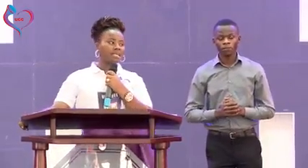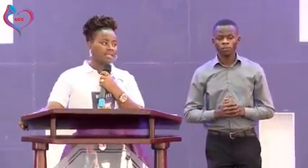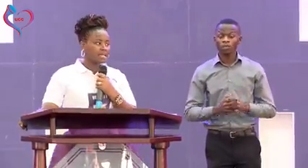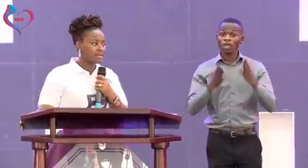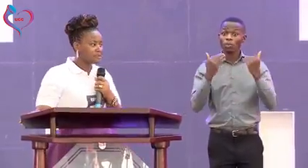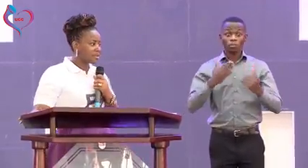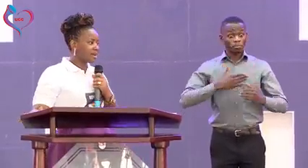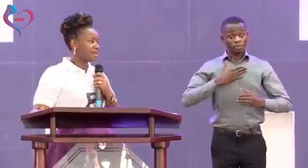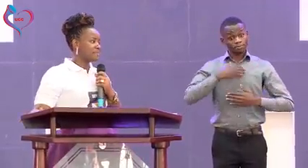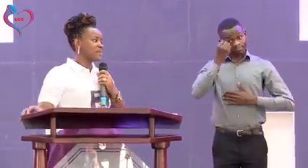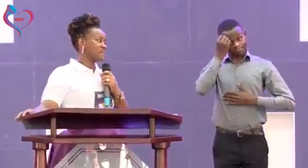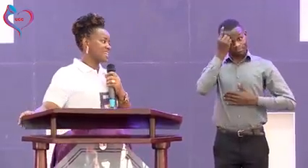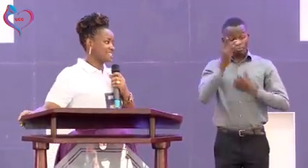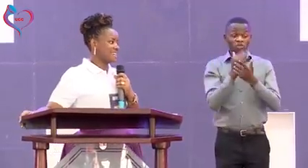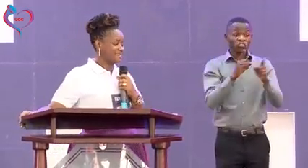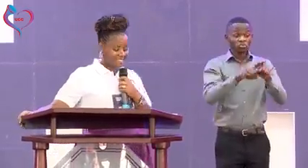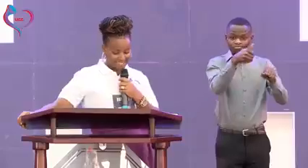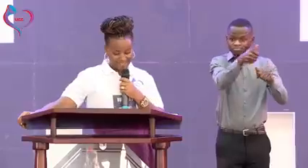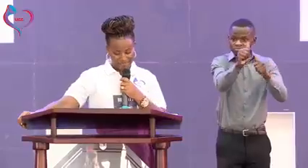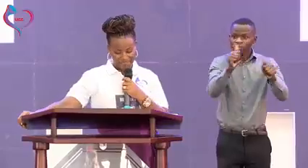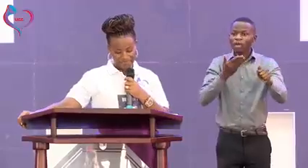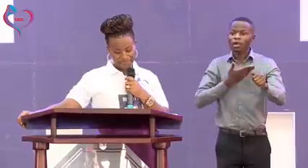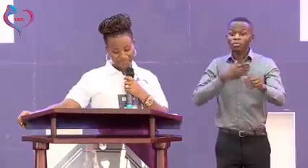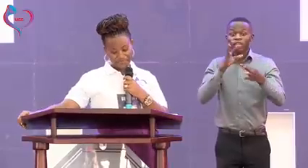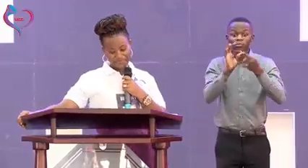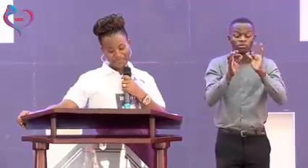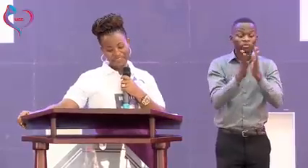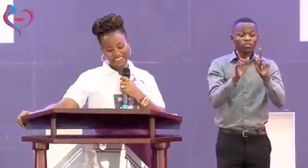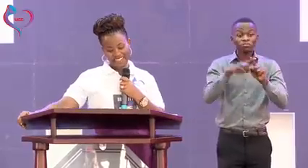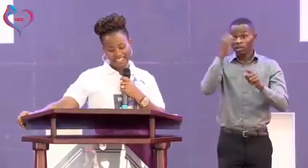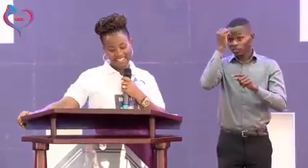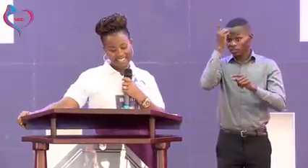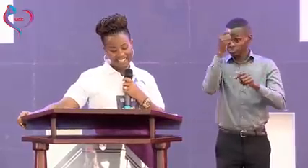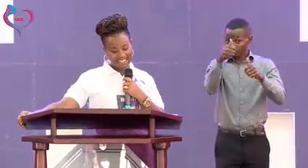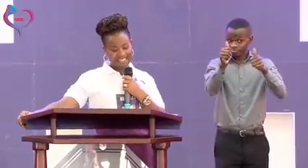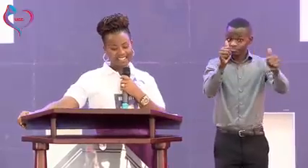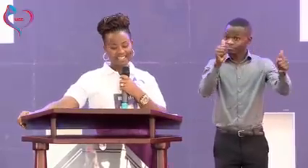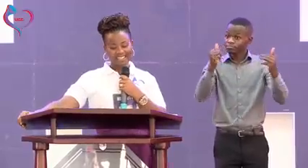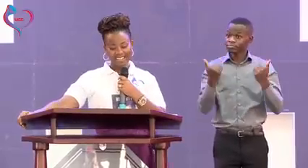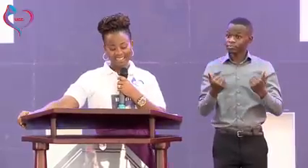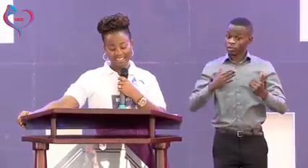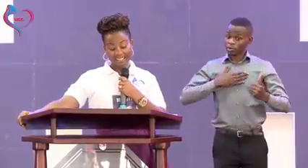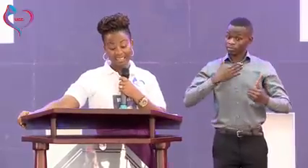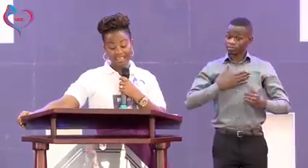It's my understanding, everyone can have their own understanding.